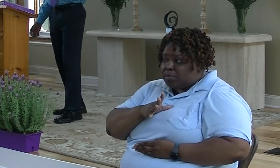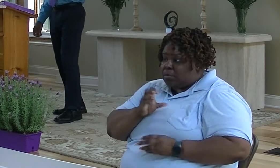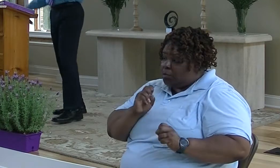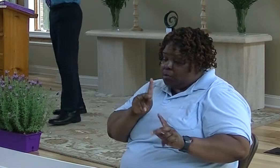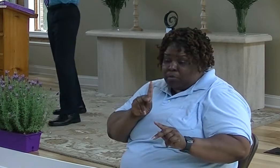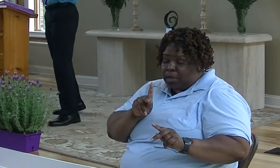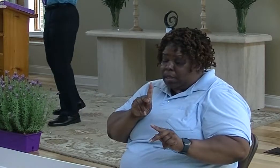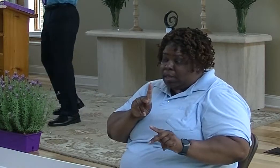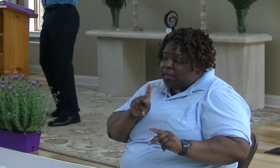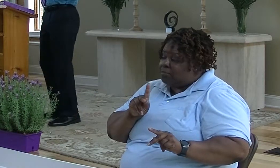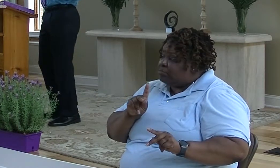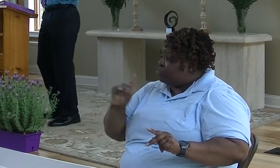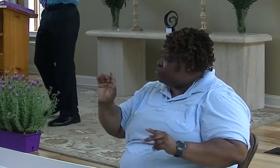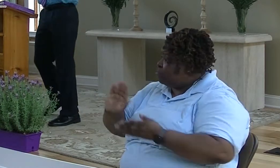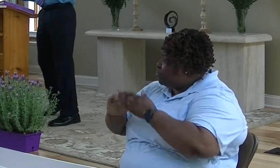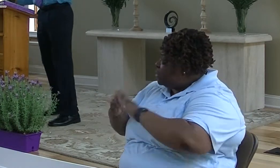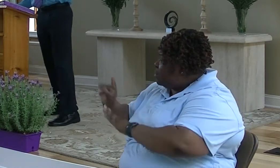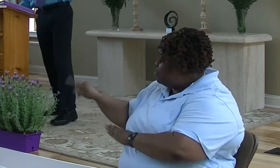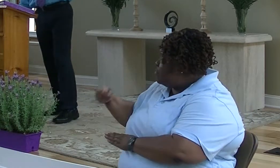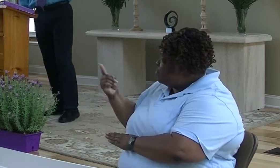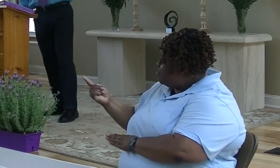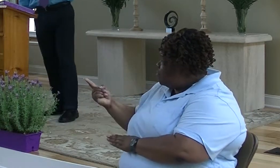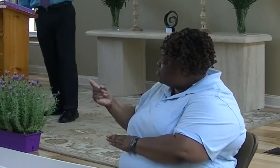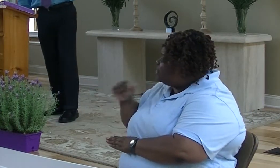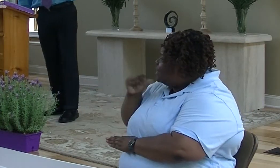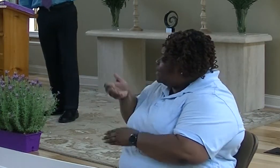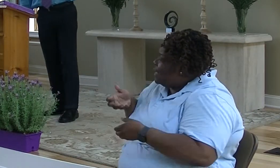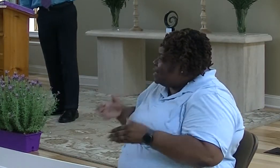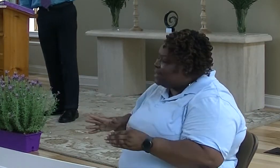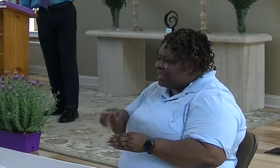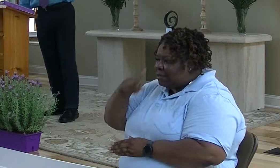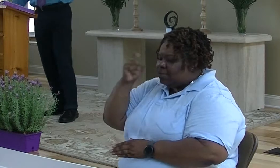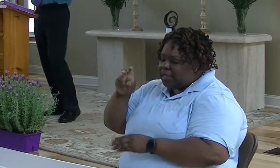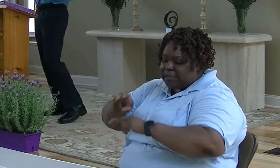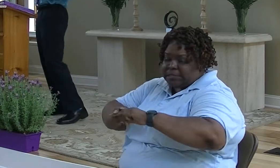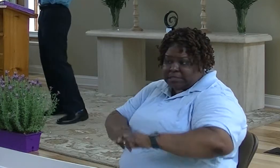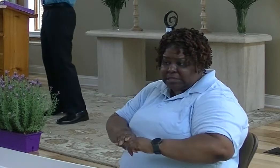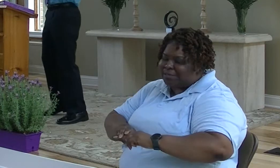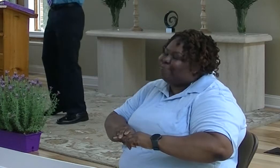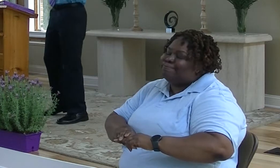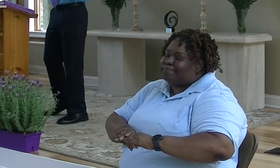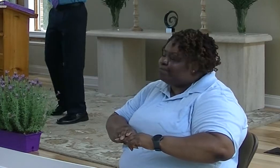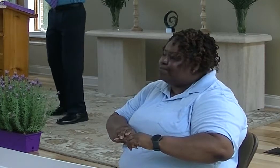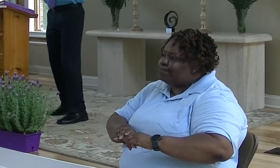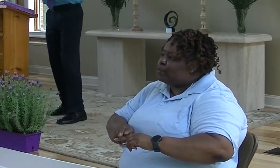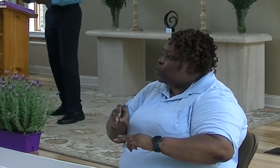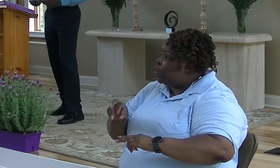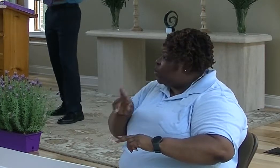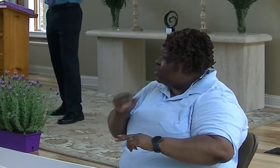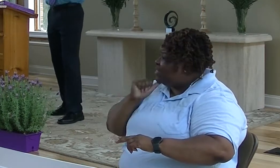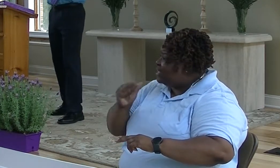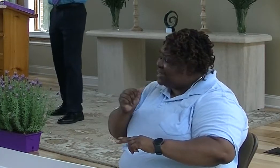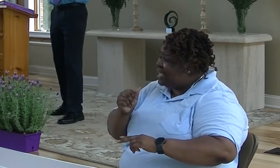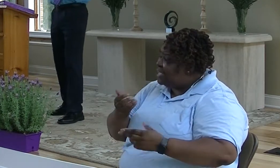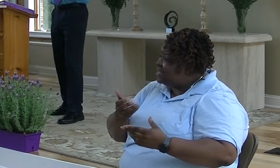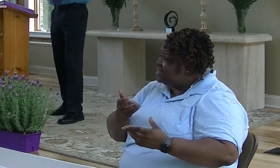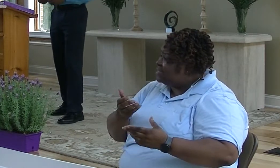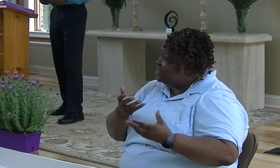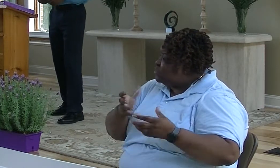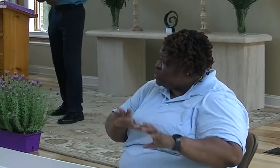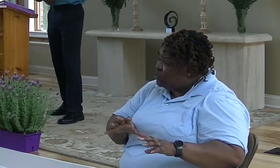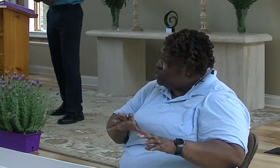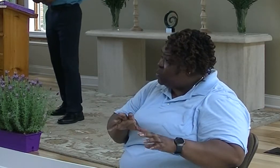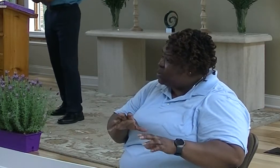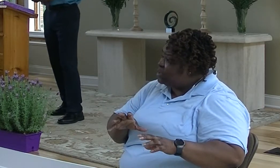first? Well, they won't let blacks sit at the, well, we saw how that went. Well, they won't, we step into this